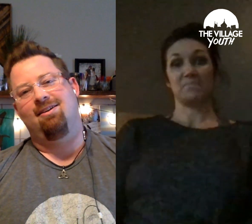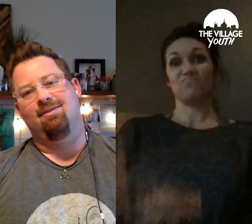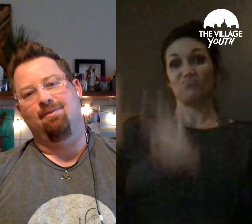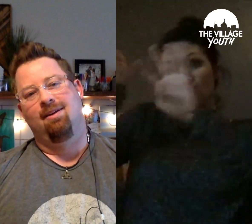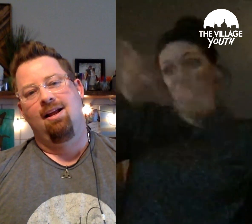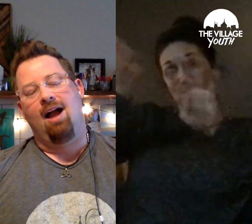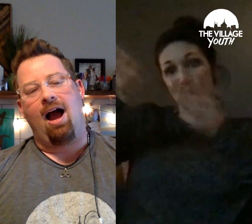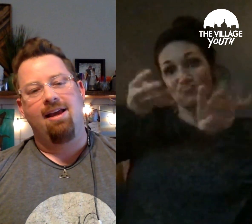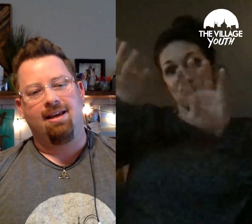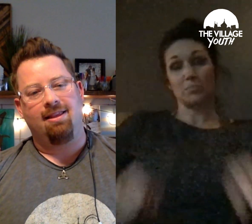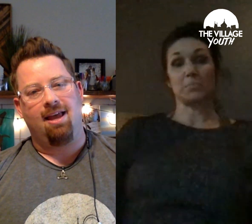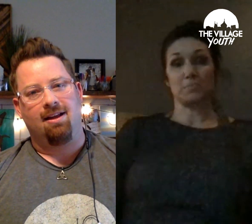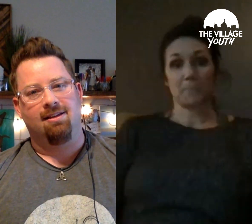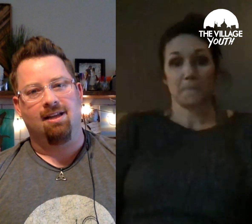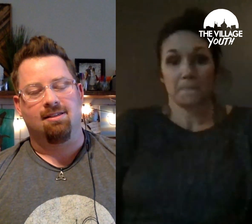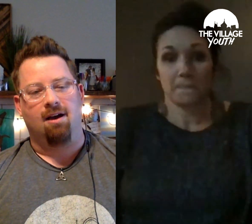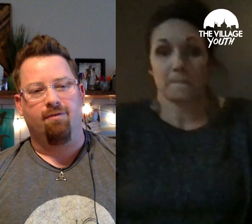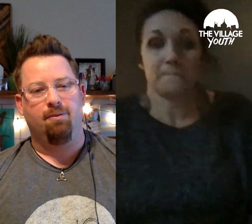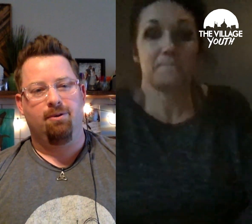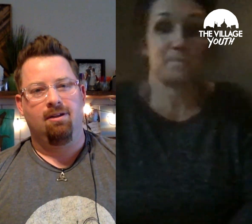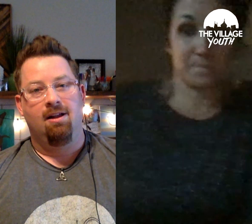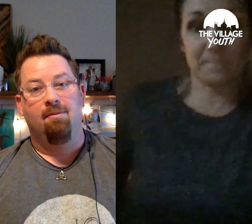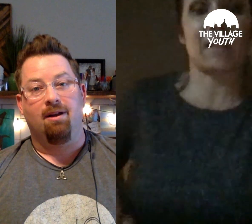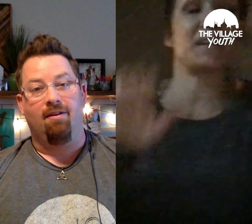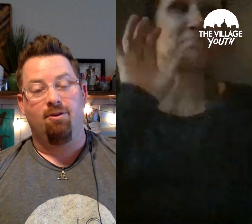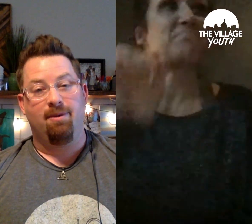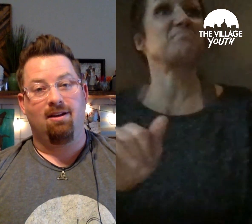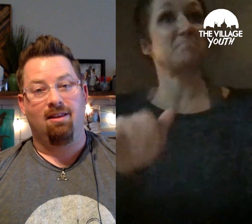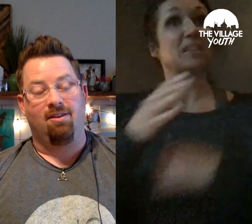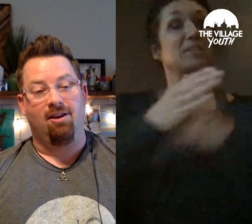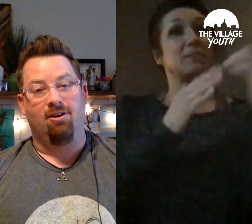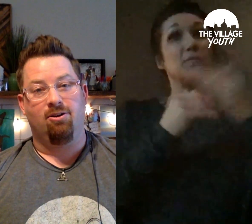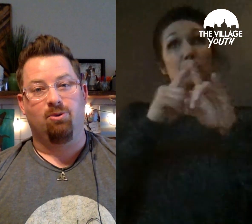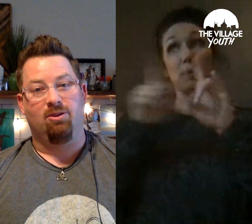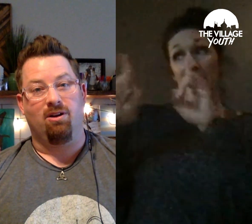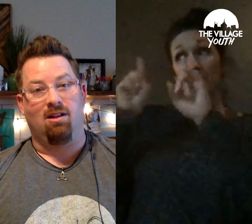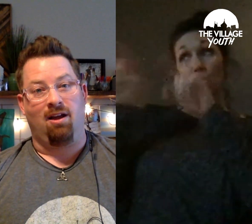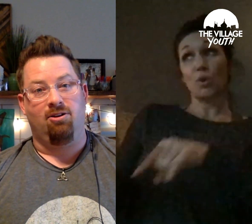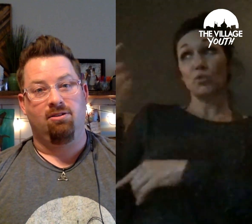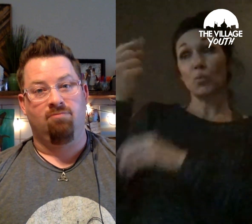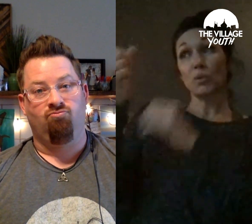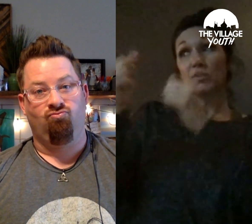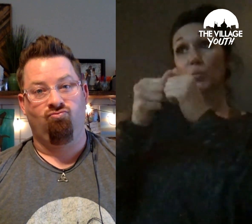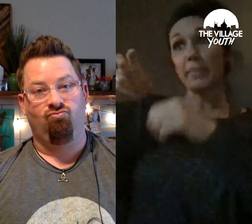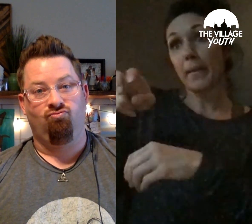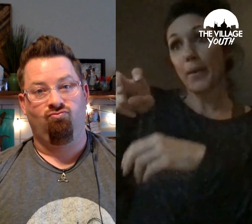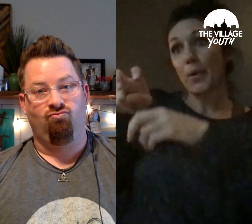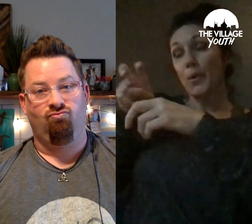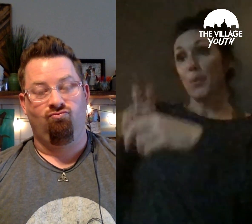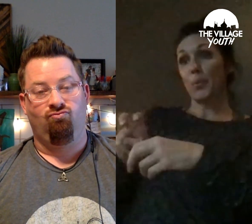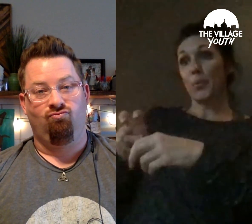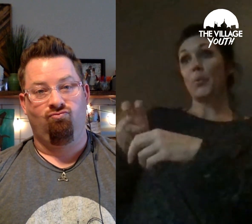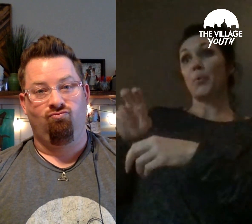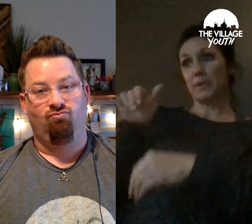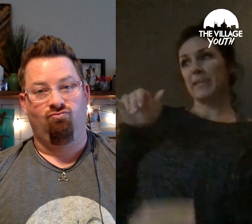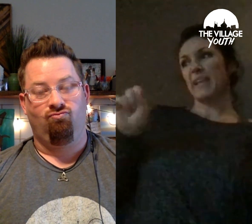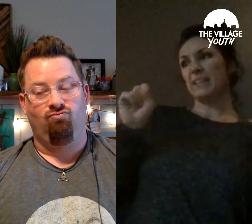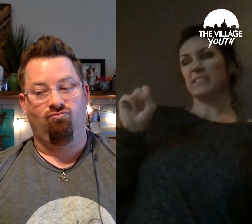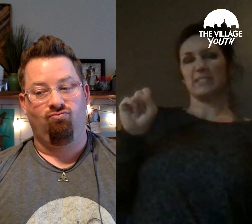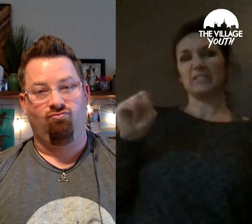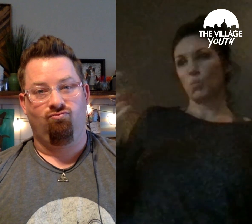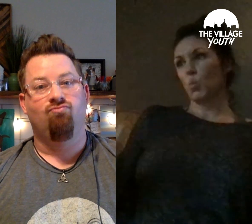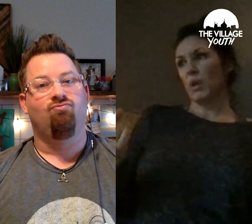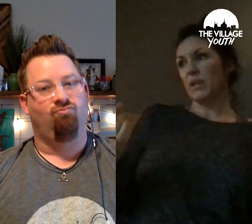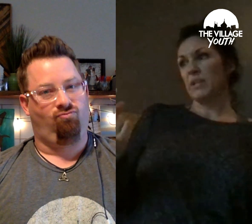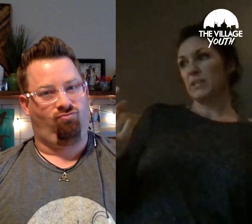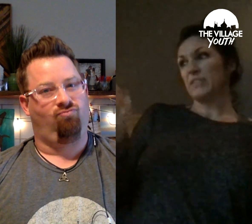That's Hmm. awesome. I Yeah. get that because that's comfortable. But have you been to the theaters with the recliners? Now, yes, I have the ones that